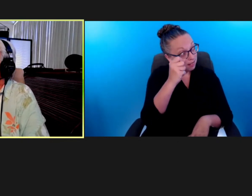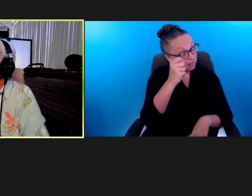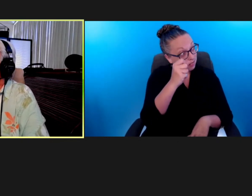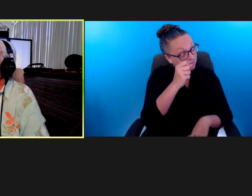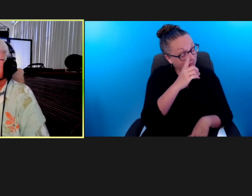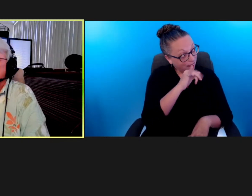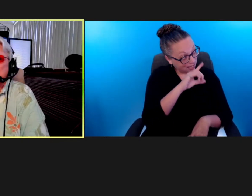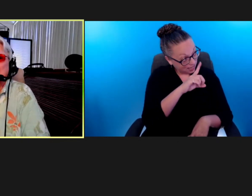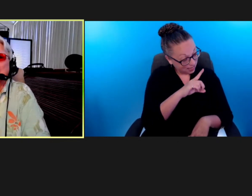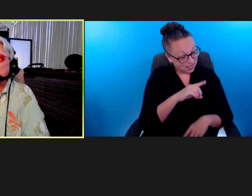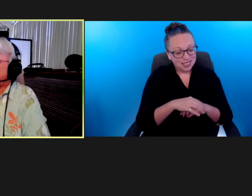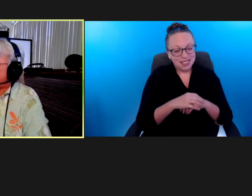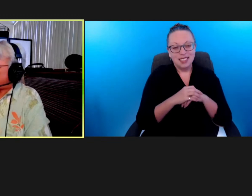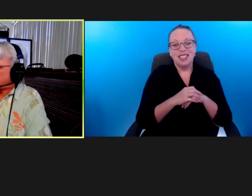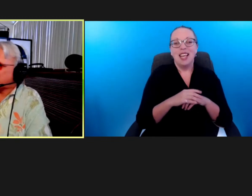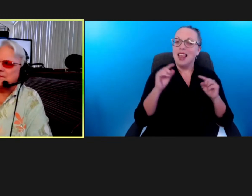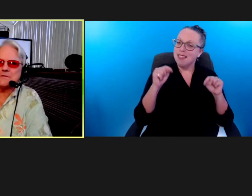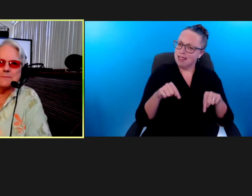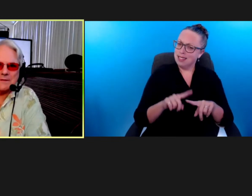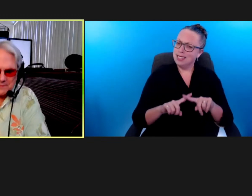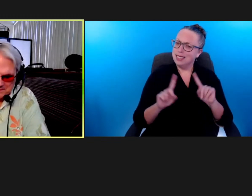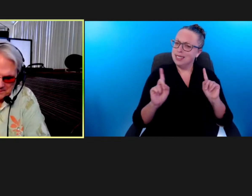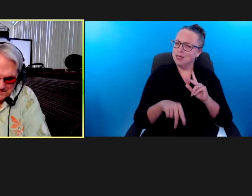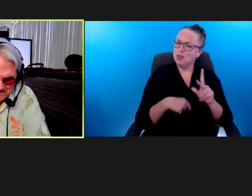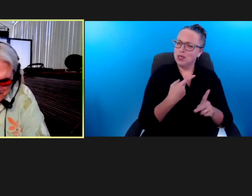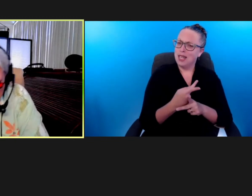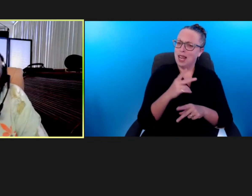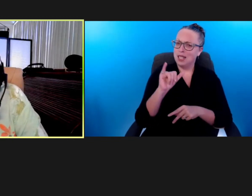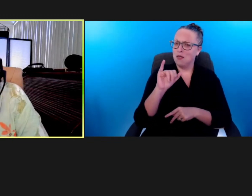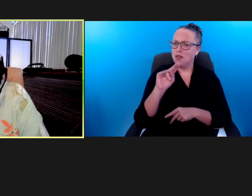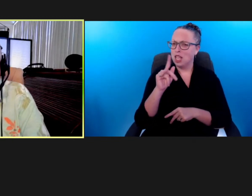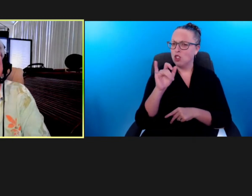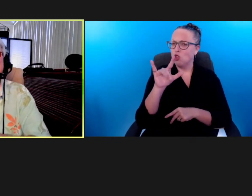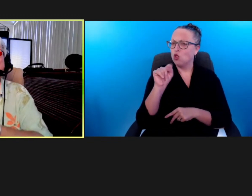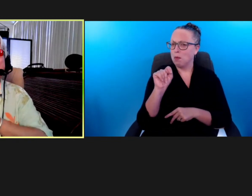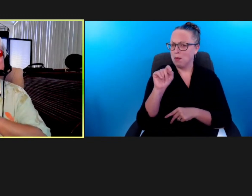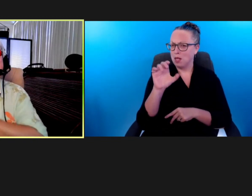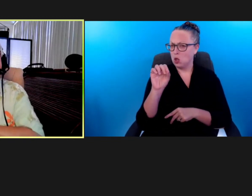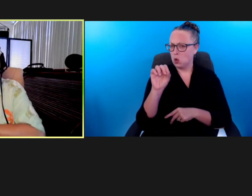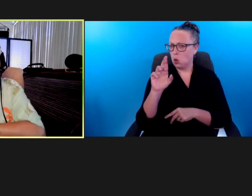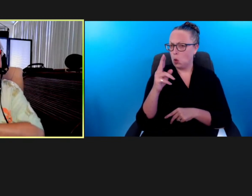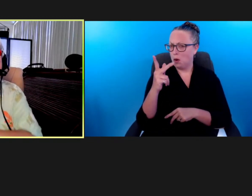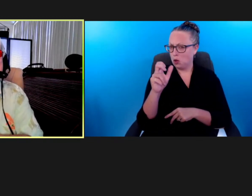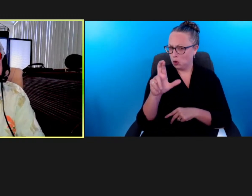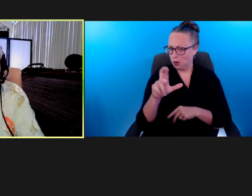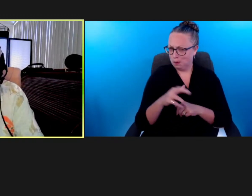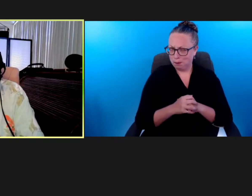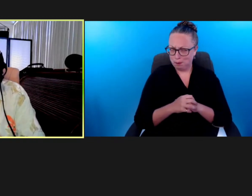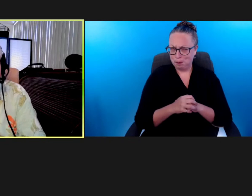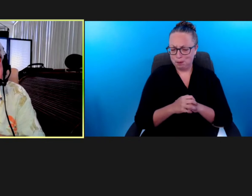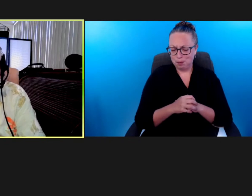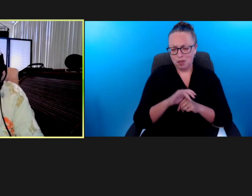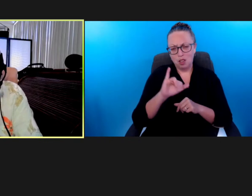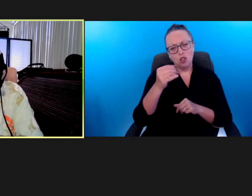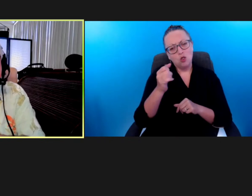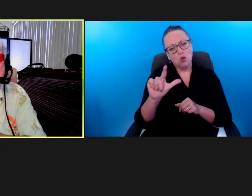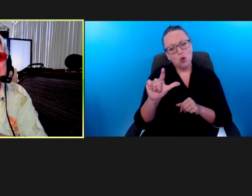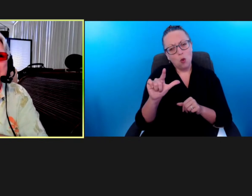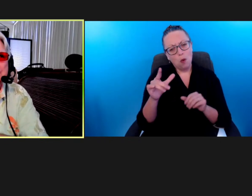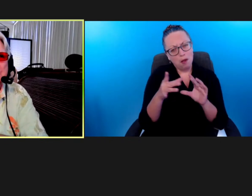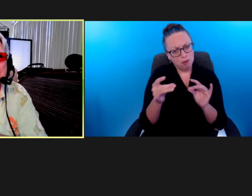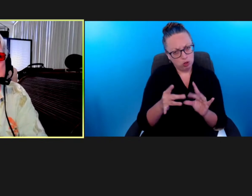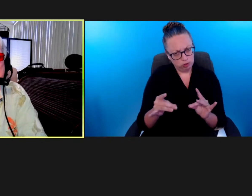instrument corner. This is going to be a different kind of instrument corner. Oh, okay. You know, as Joel was saying,